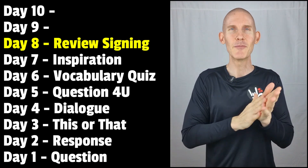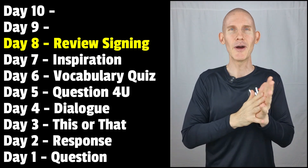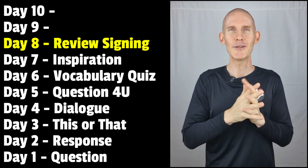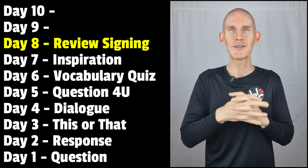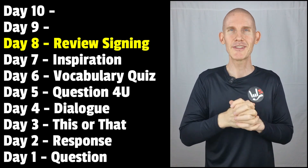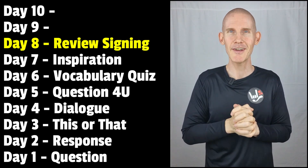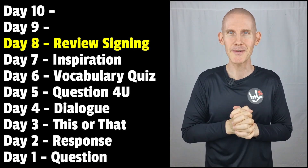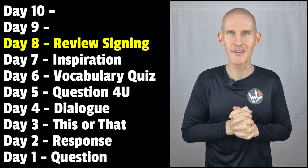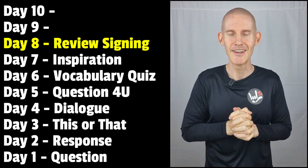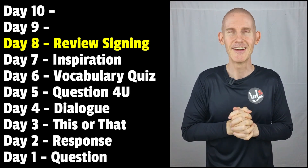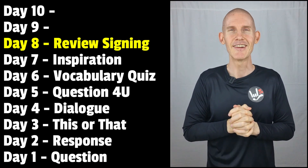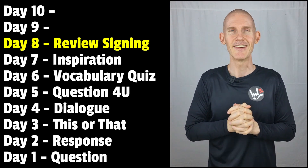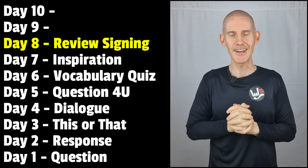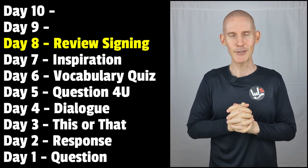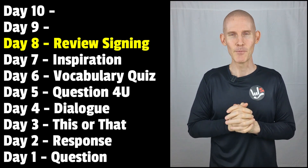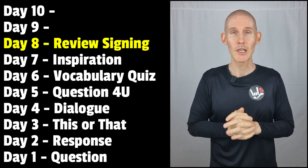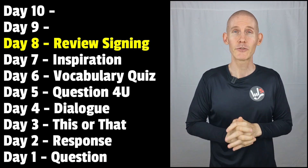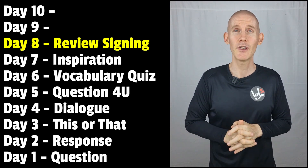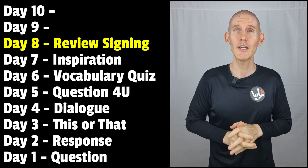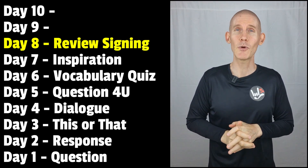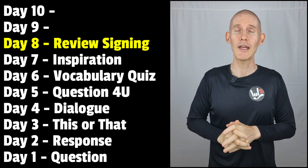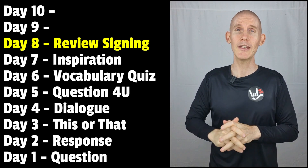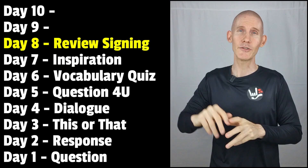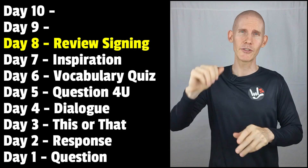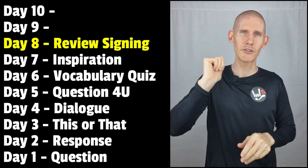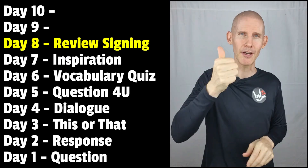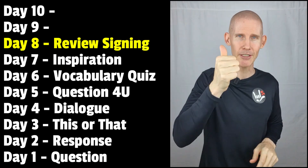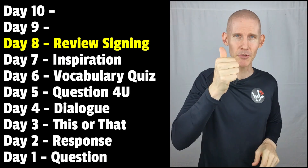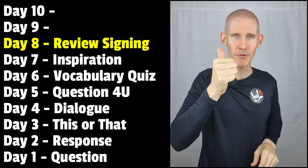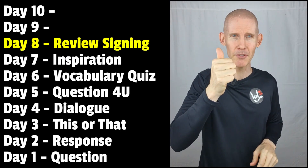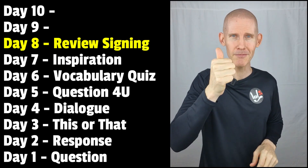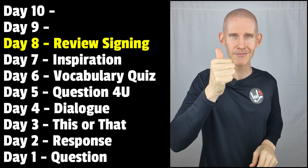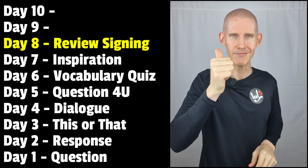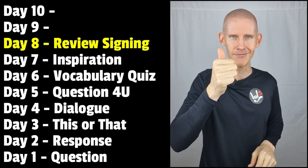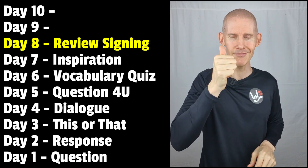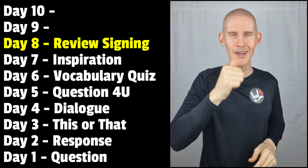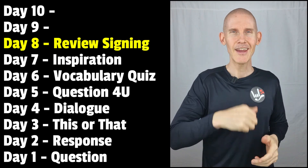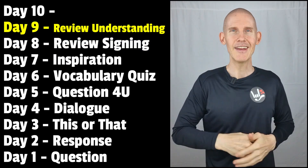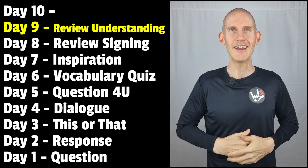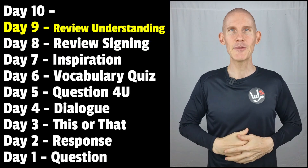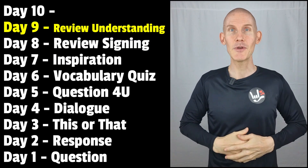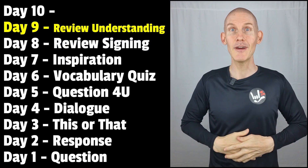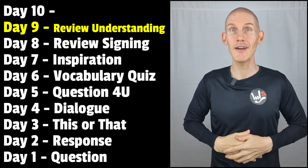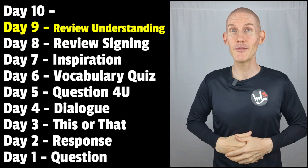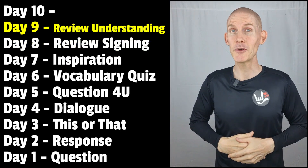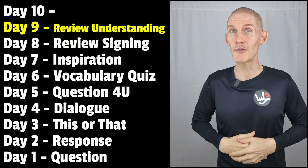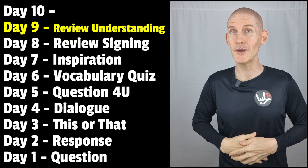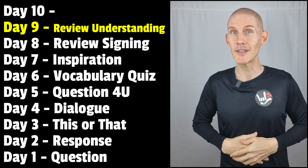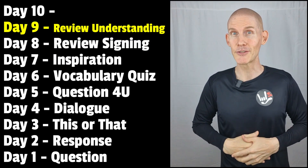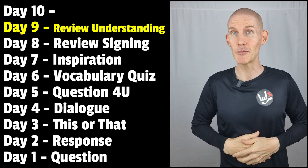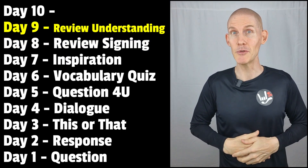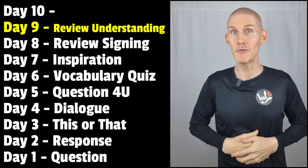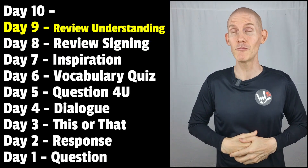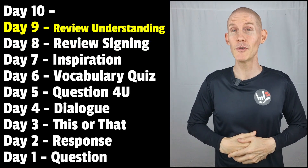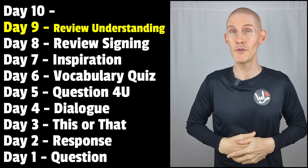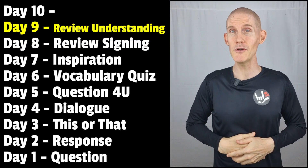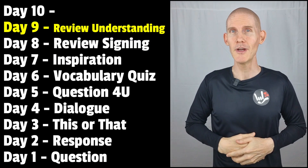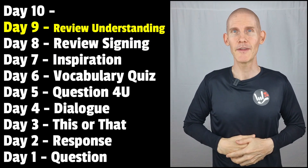by yourself. Right? So day number 8 is signing review. And day number 9, what do you think? It's going to be review? That's